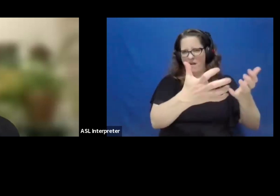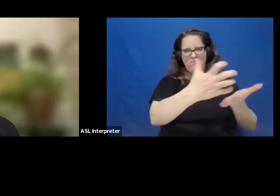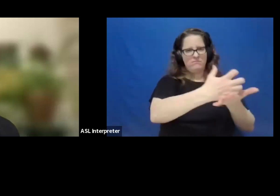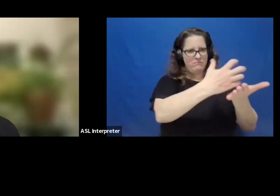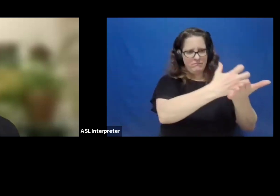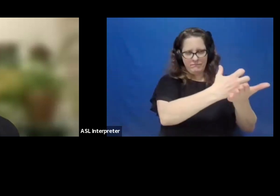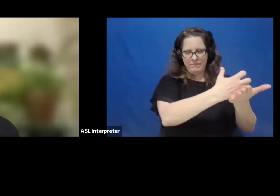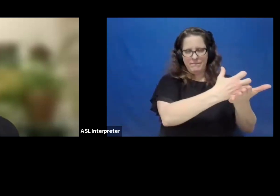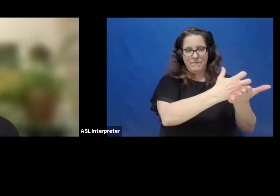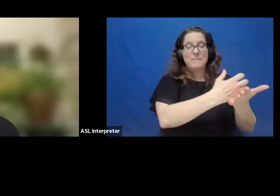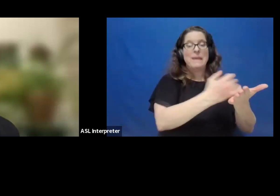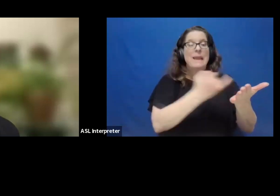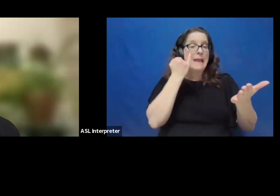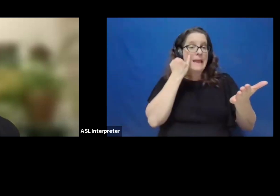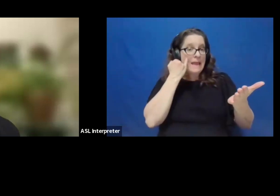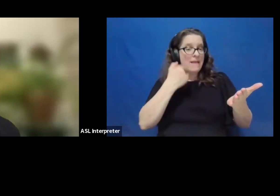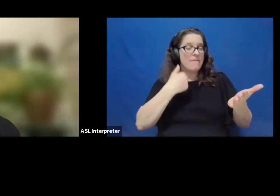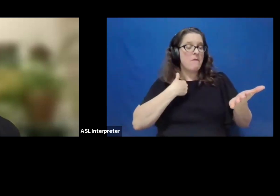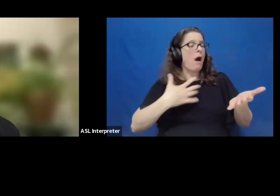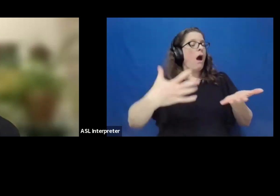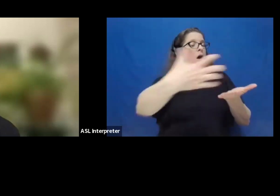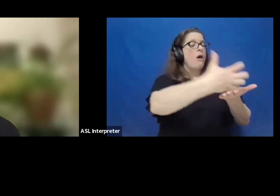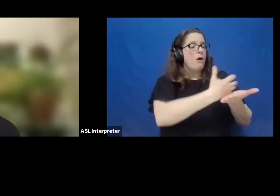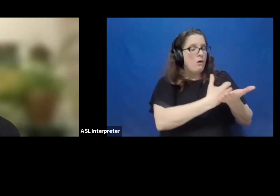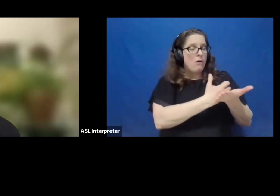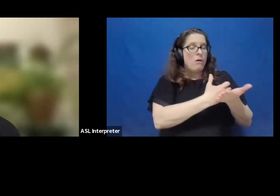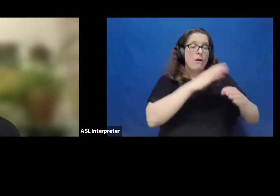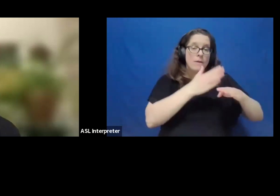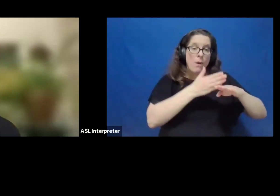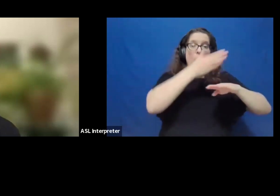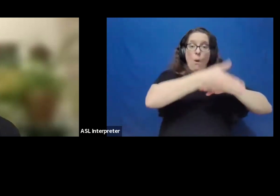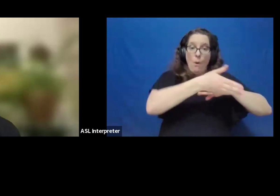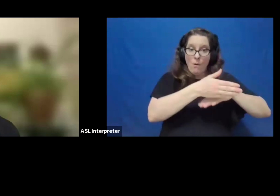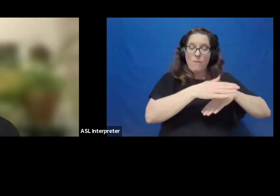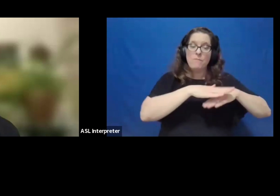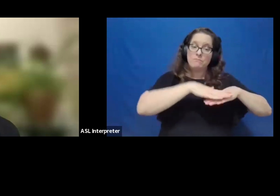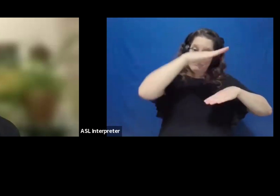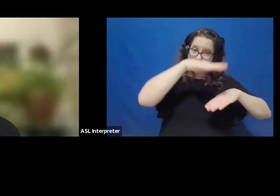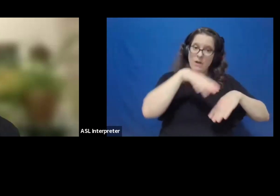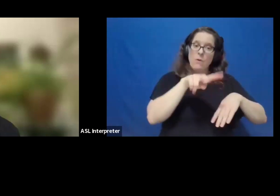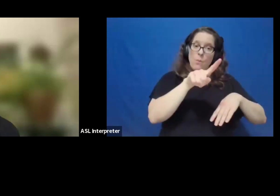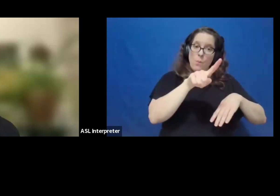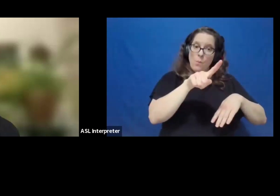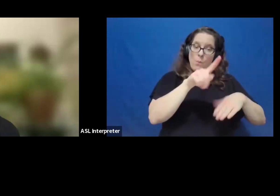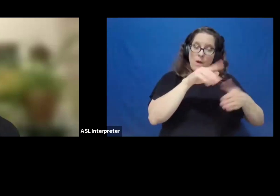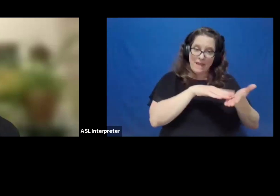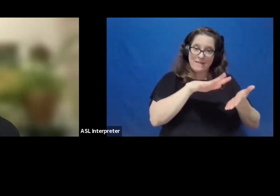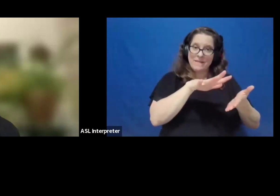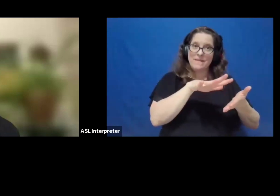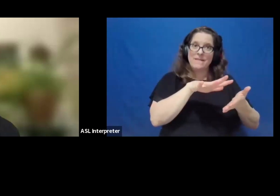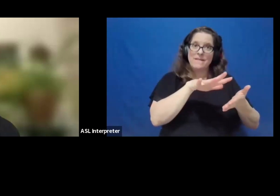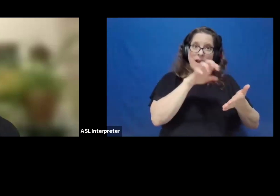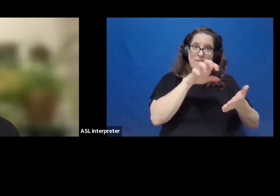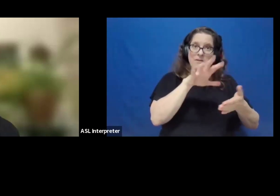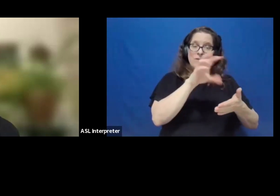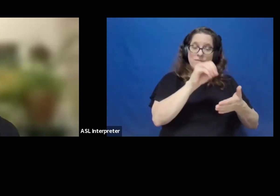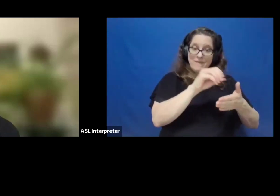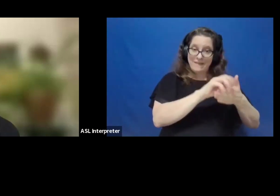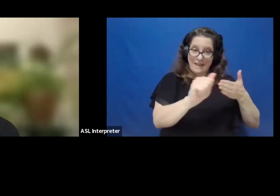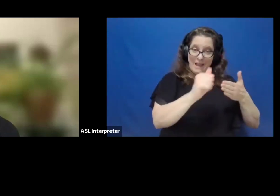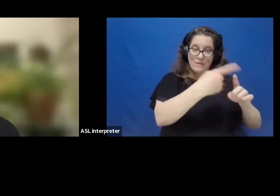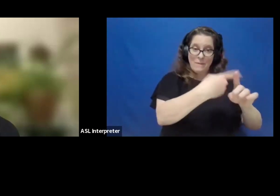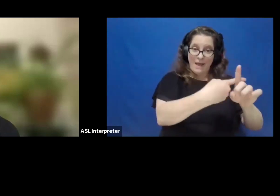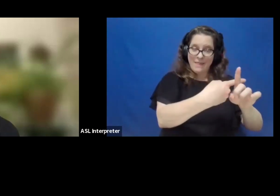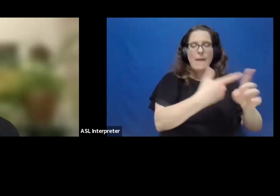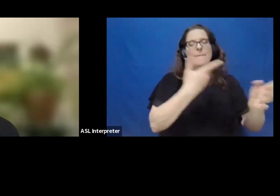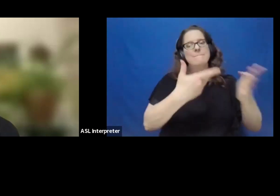If they earn more than $1,550 a month, they may be considered to be doing SGA,